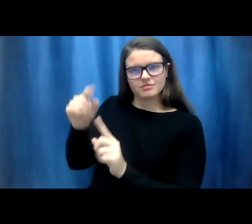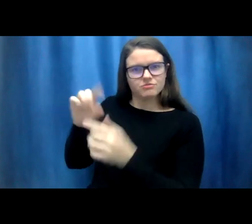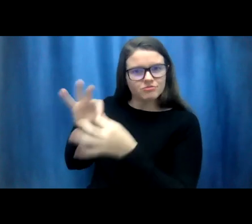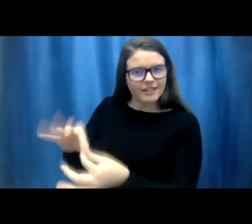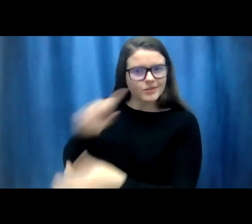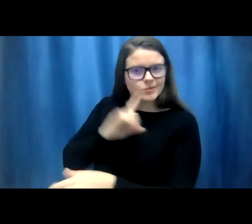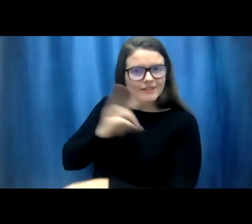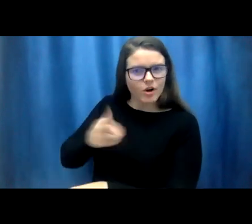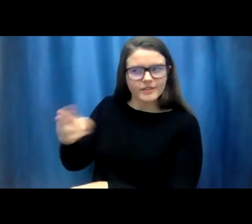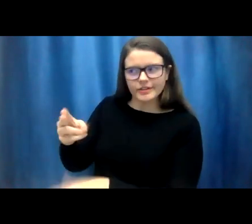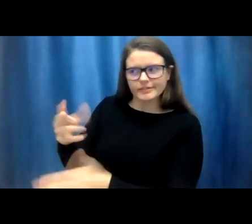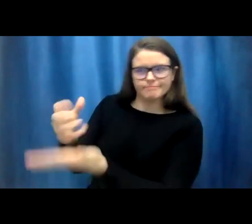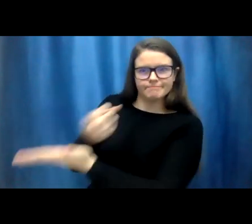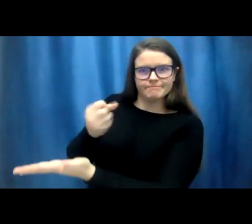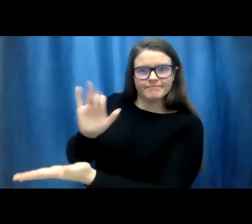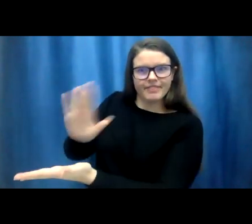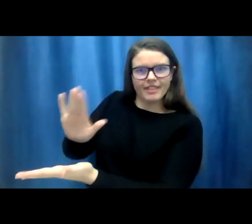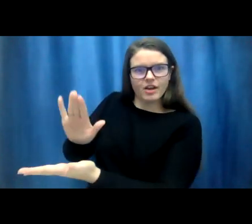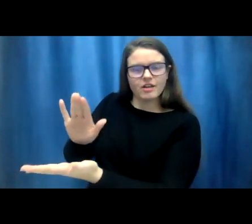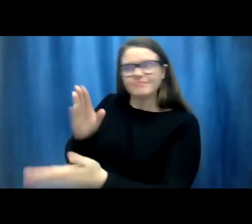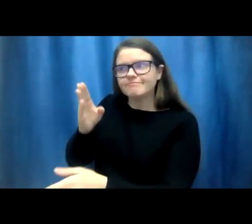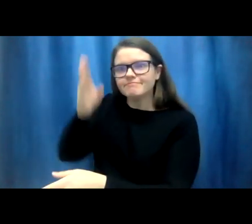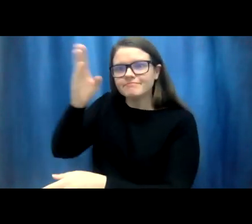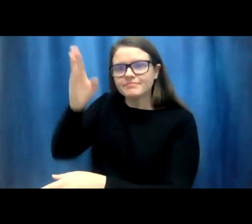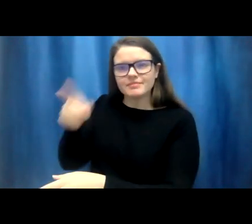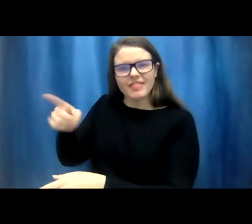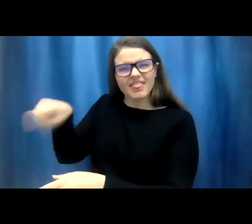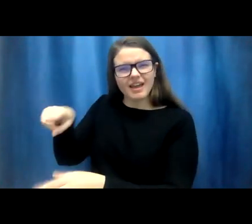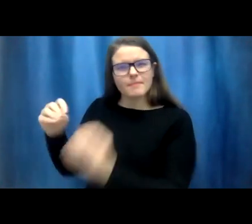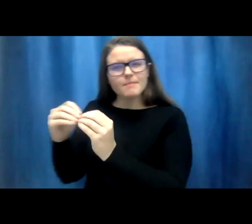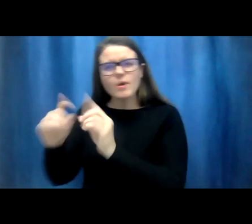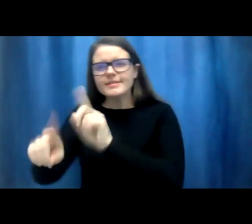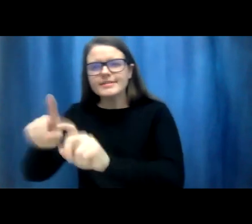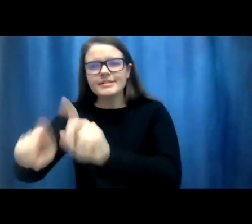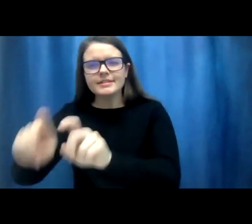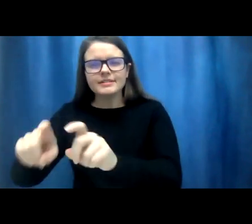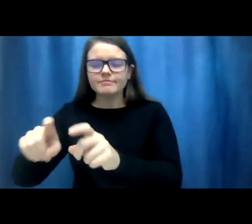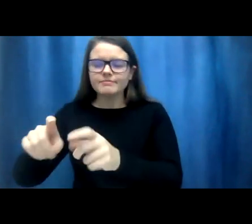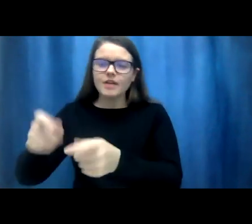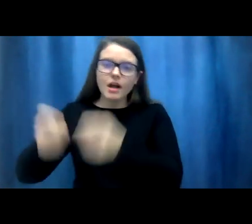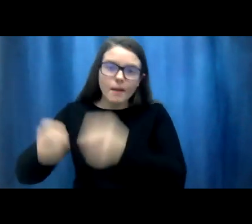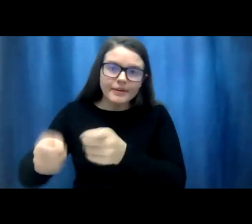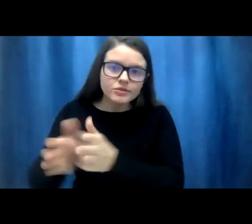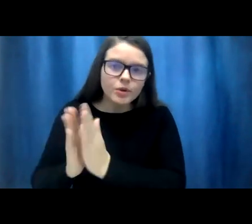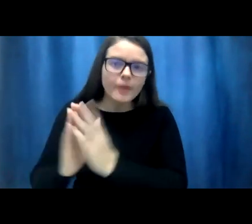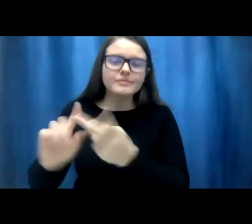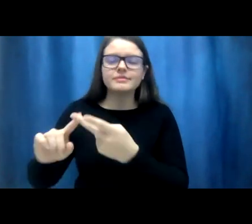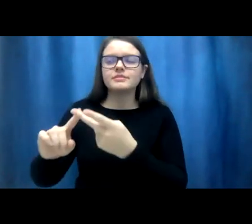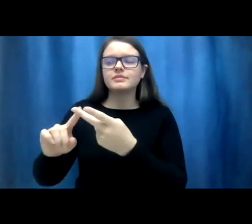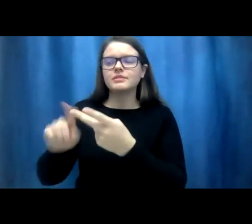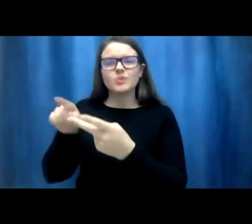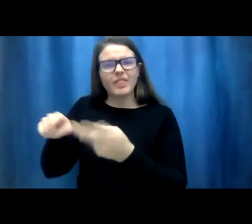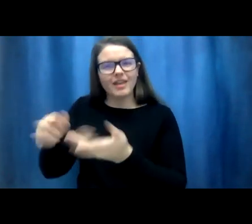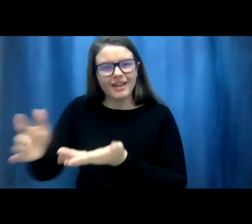get more information, and ask in the future if they can ask more questions about accommodation requests and